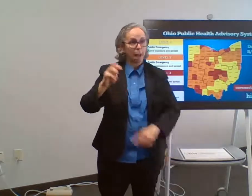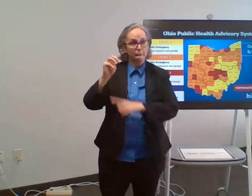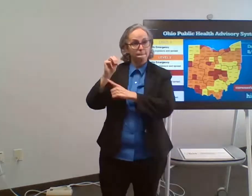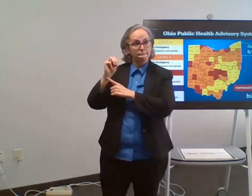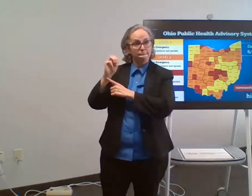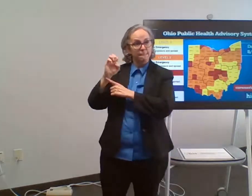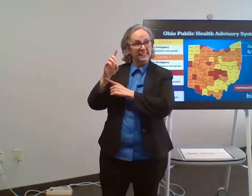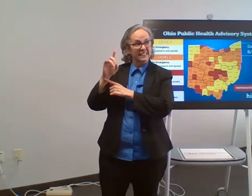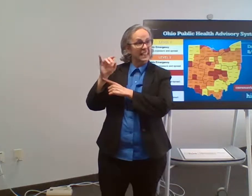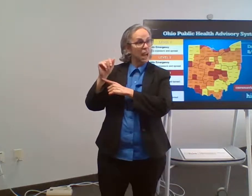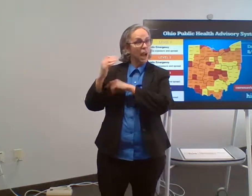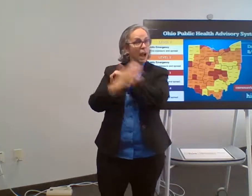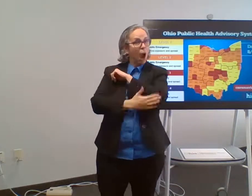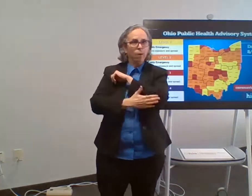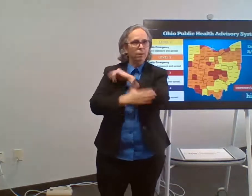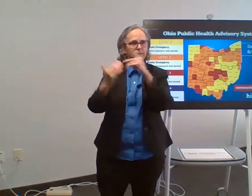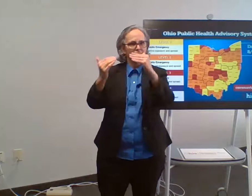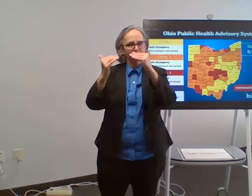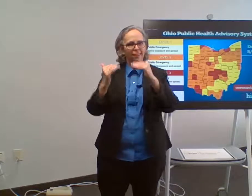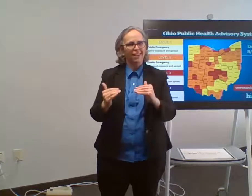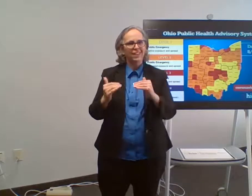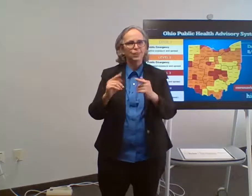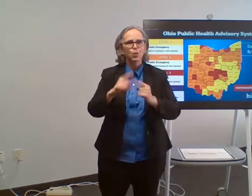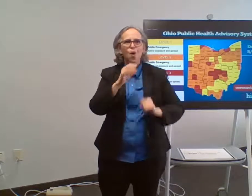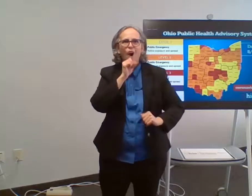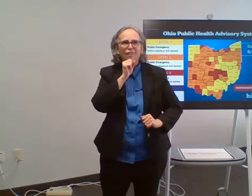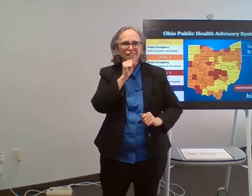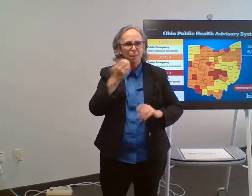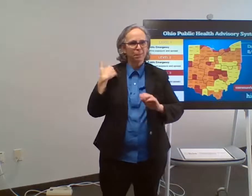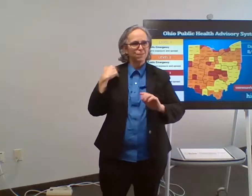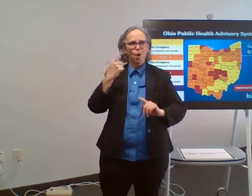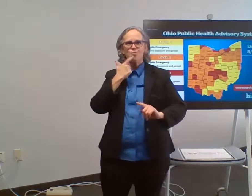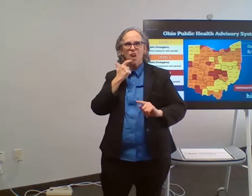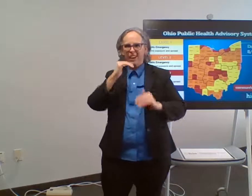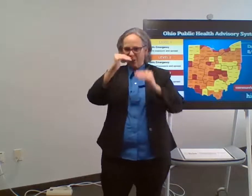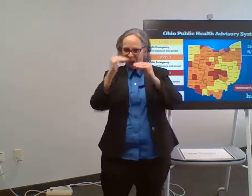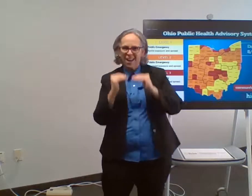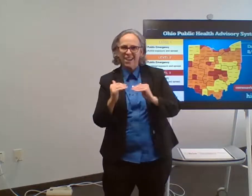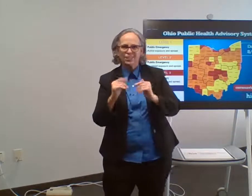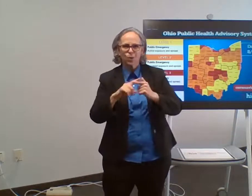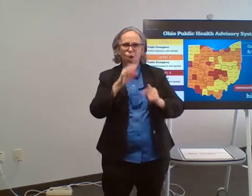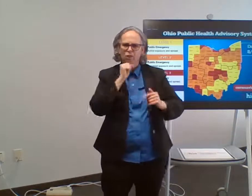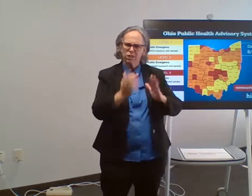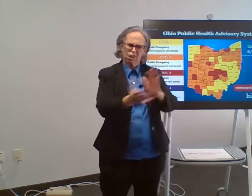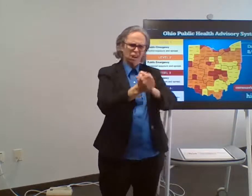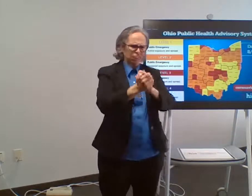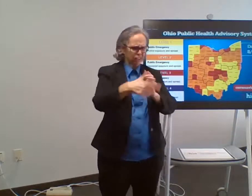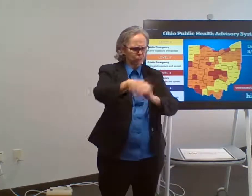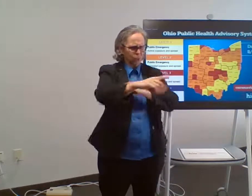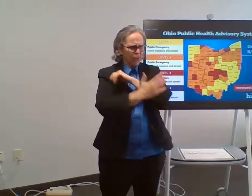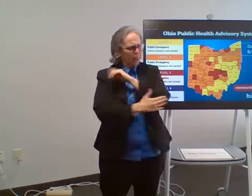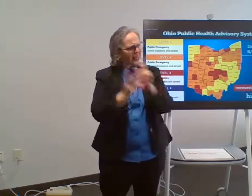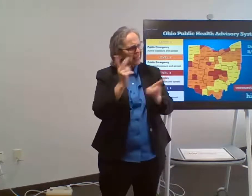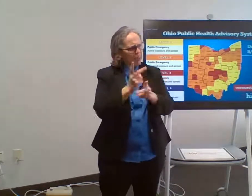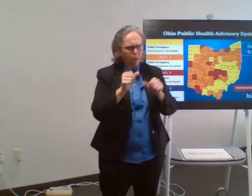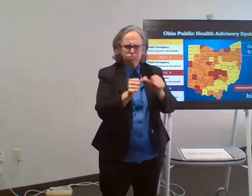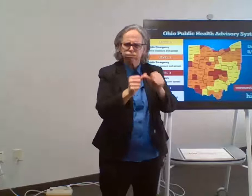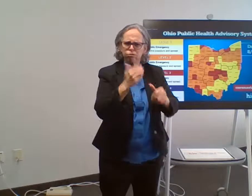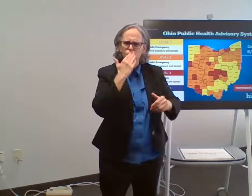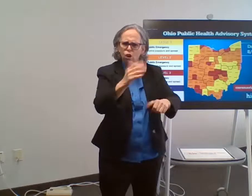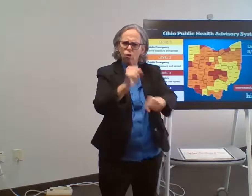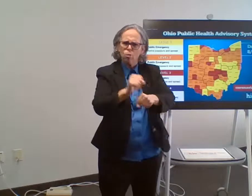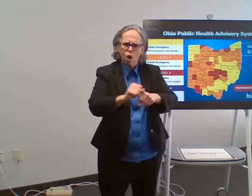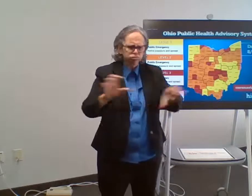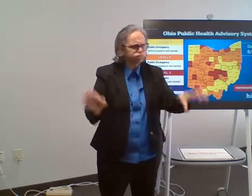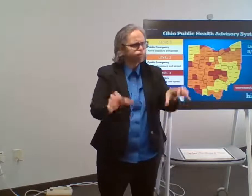just ask everyone to continue to wear the mask and do what they need to do to keep that